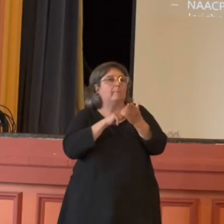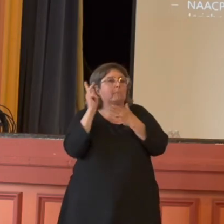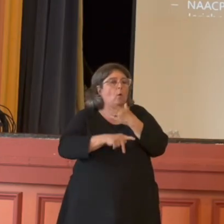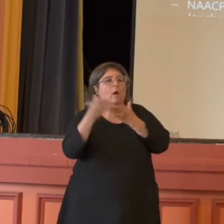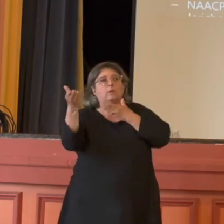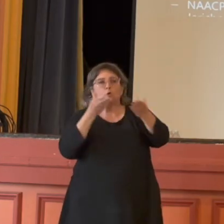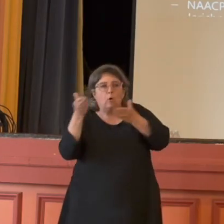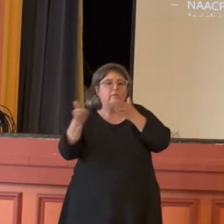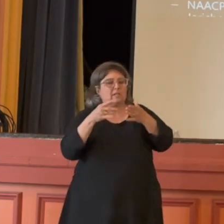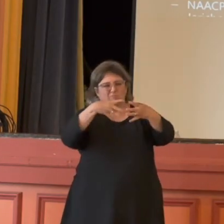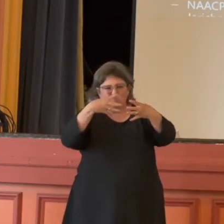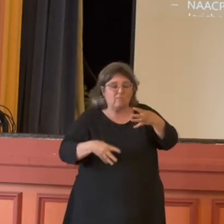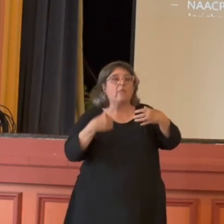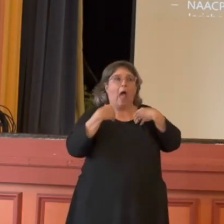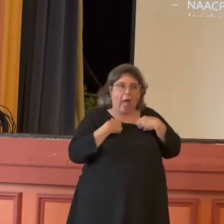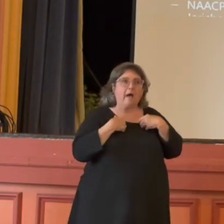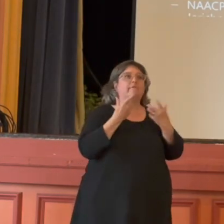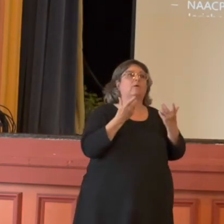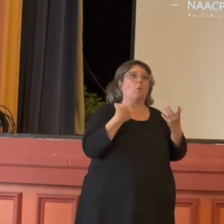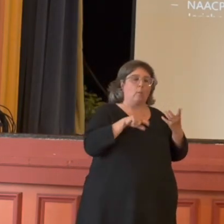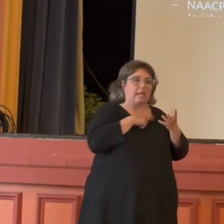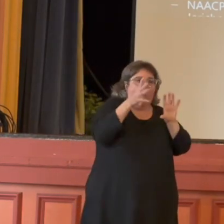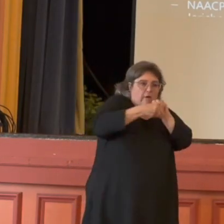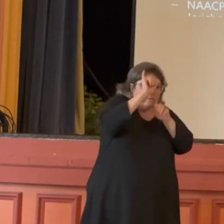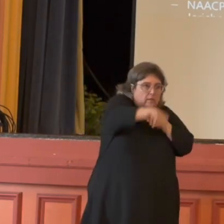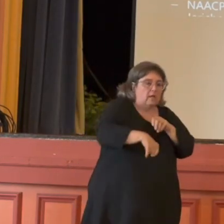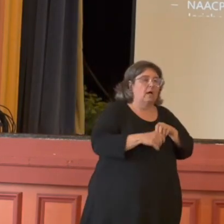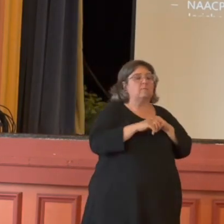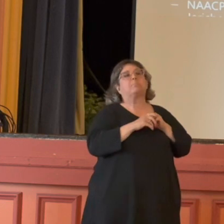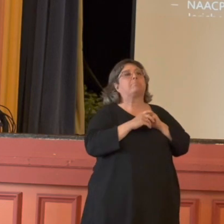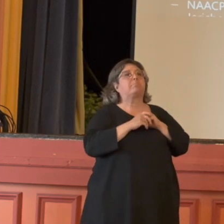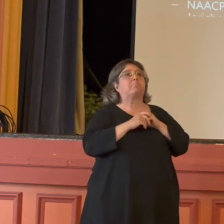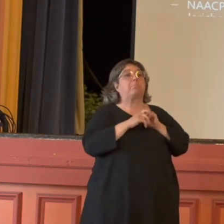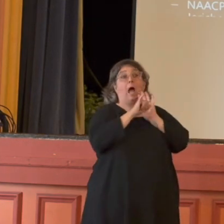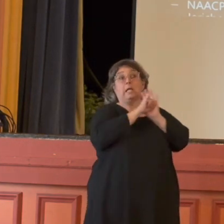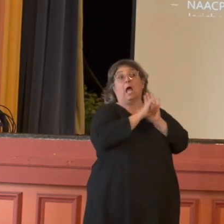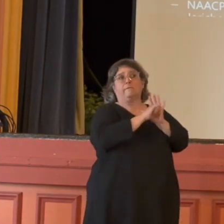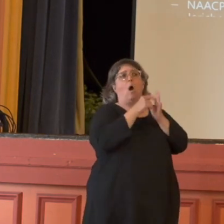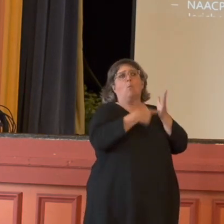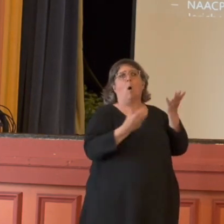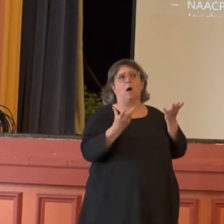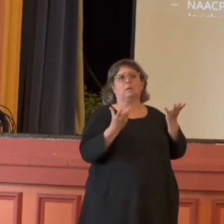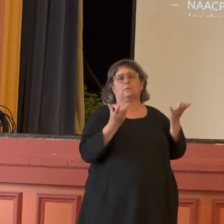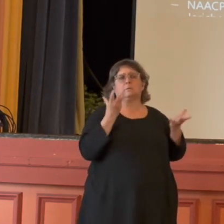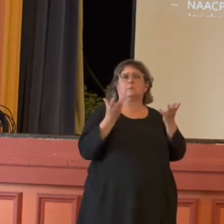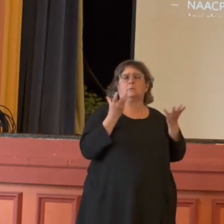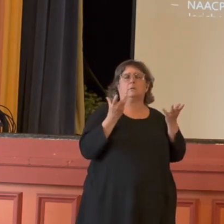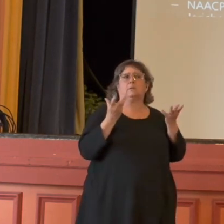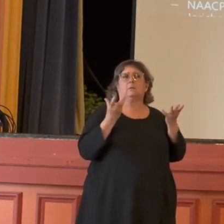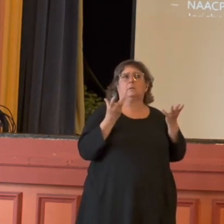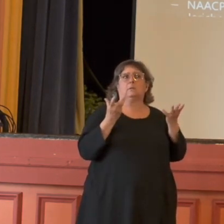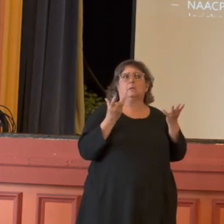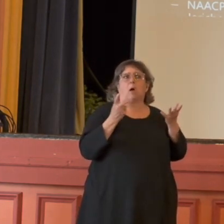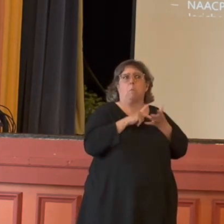and services and things that they already have going on. We can get involved with them and identifying what are some of the things that